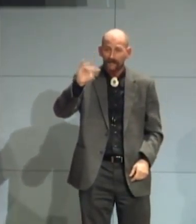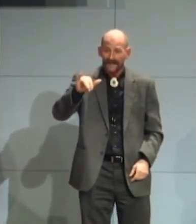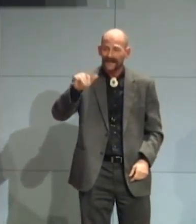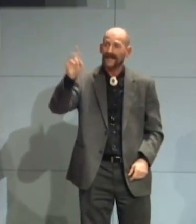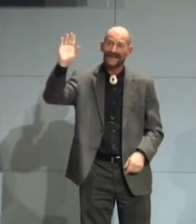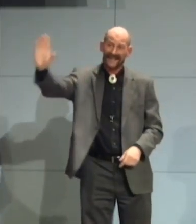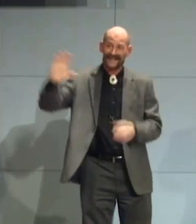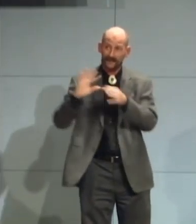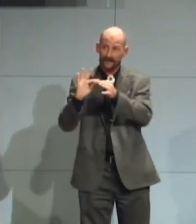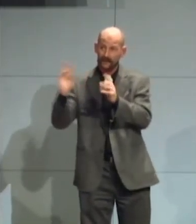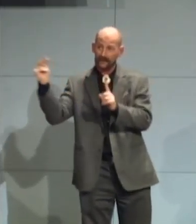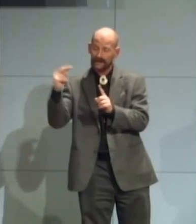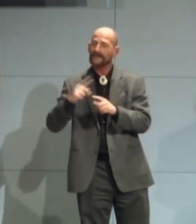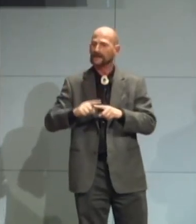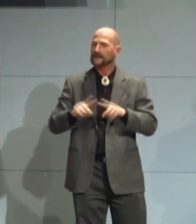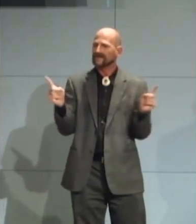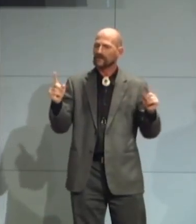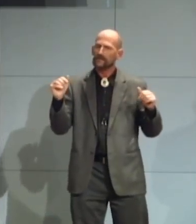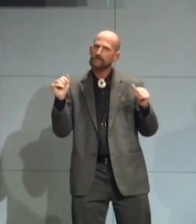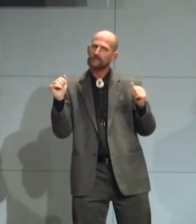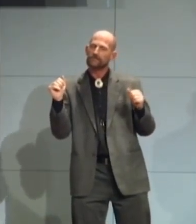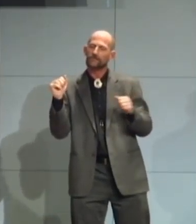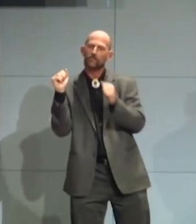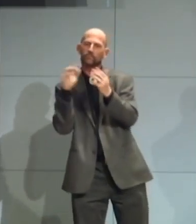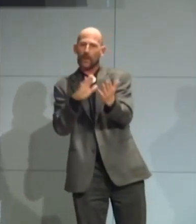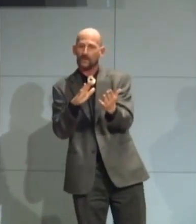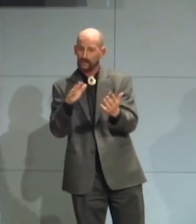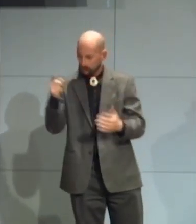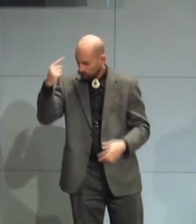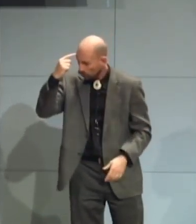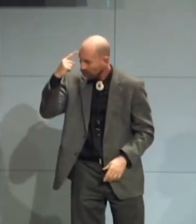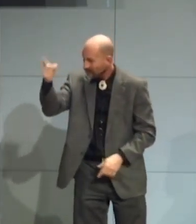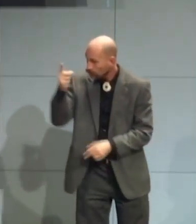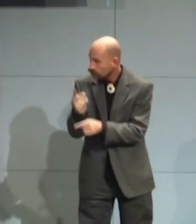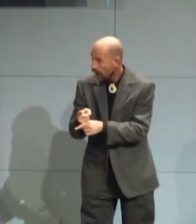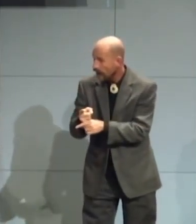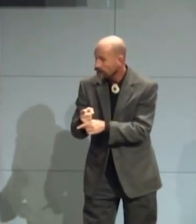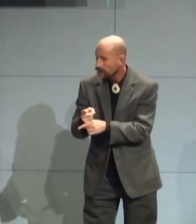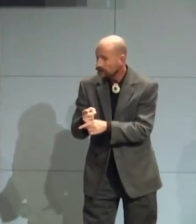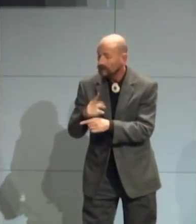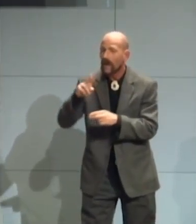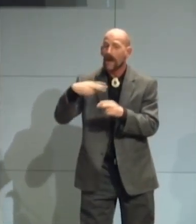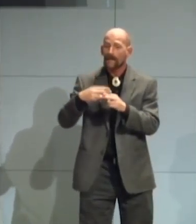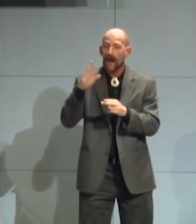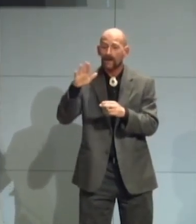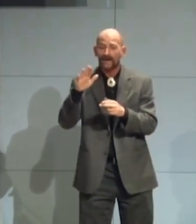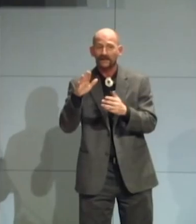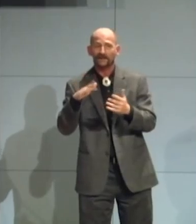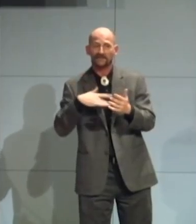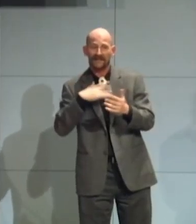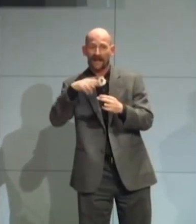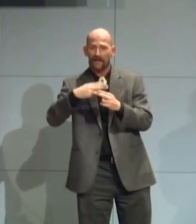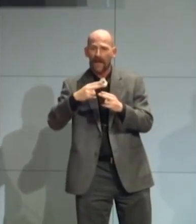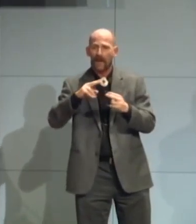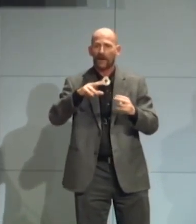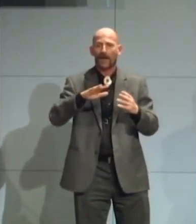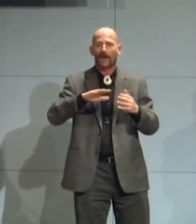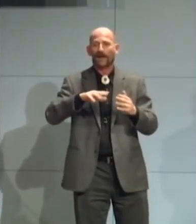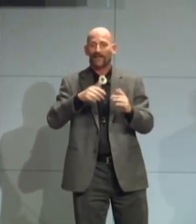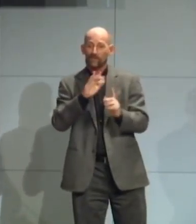for the legacy that we've inherited. And I think strategically, the important thing about starting with yourself and telling your